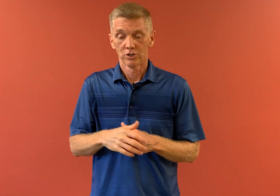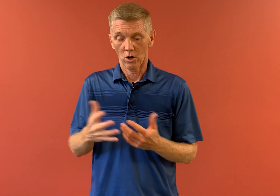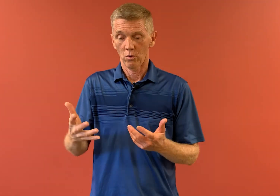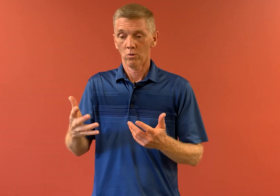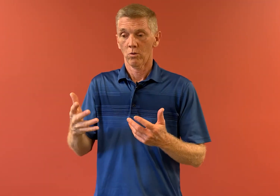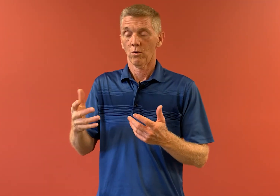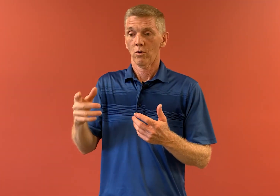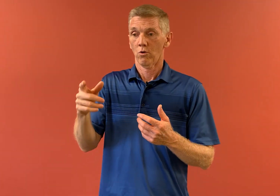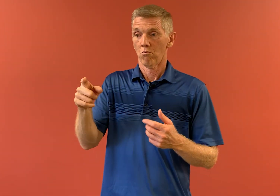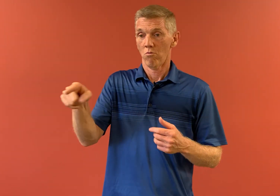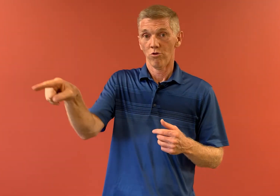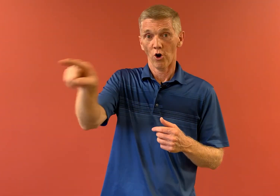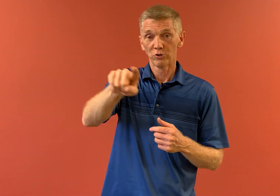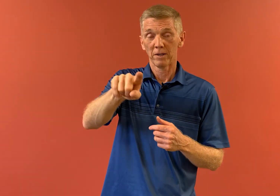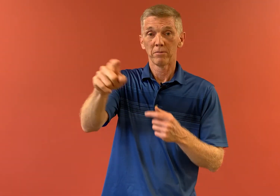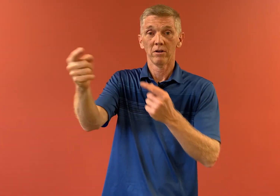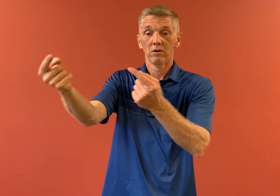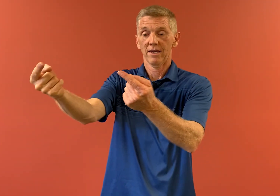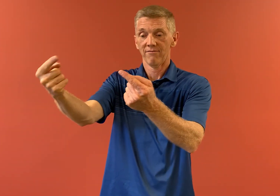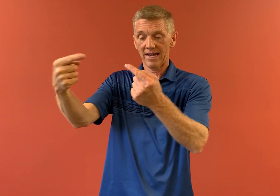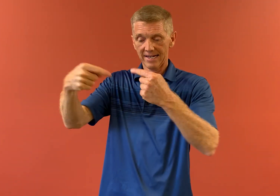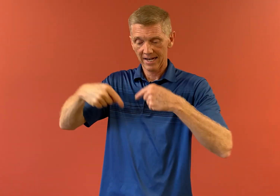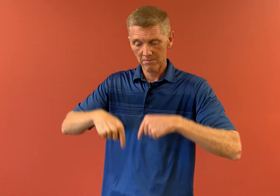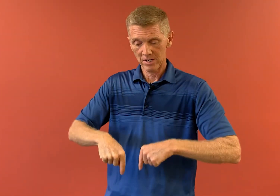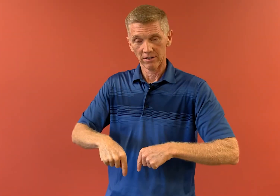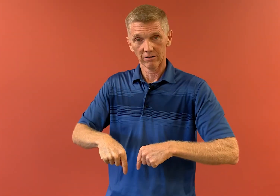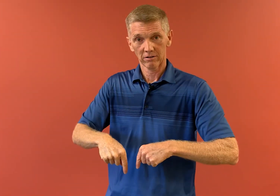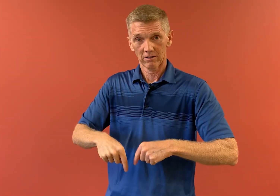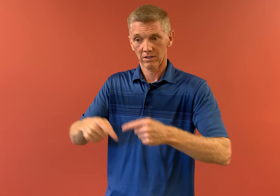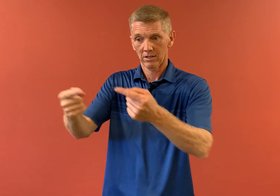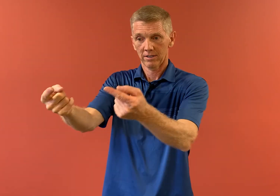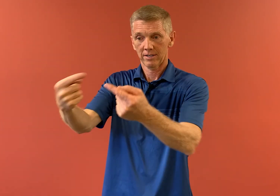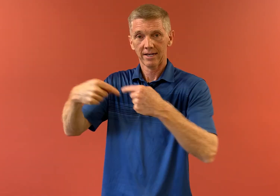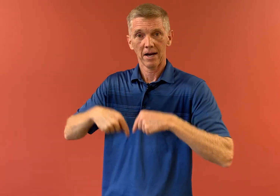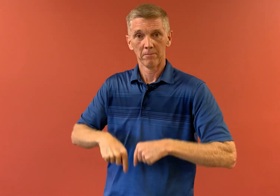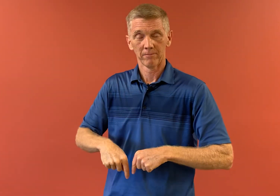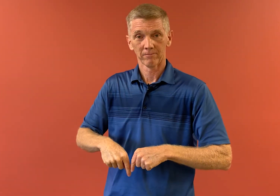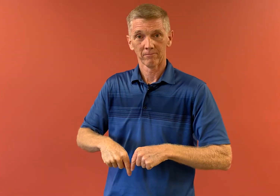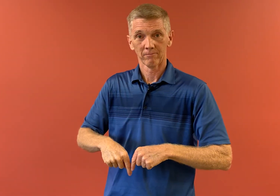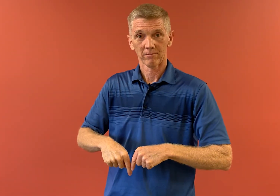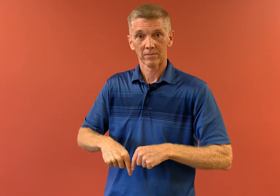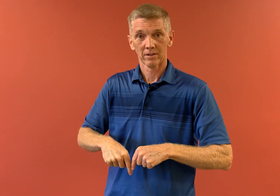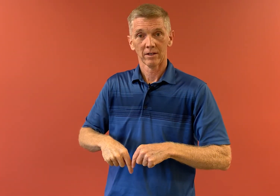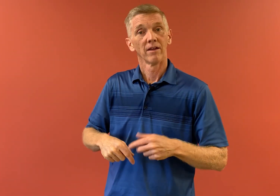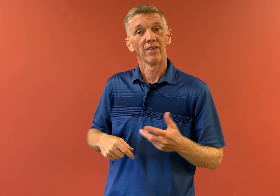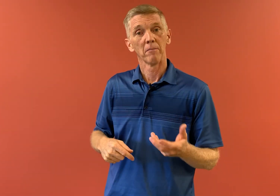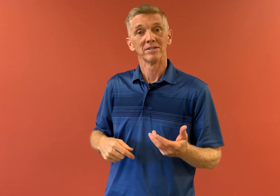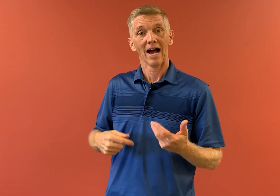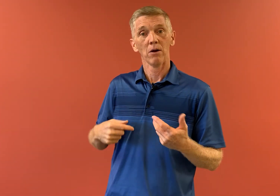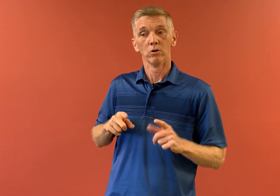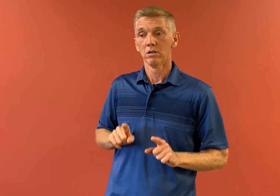So, those people, if they come here, to come. That means I would